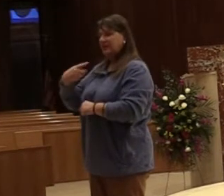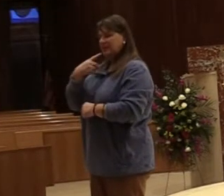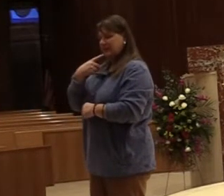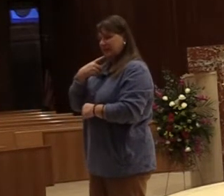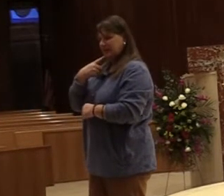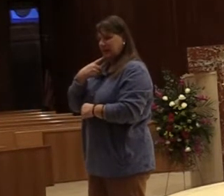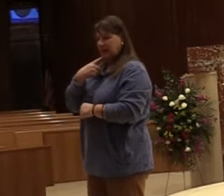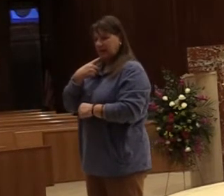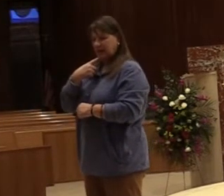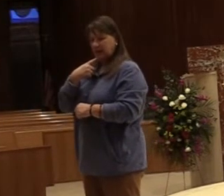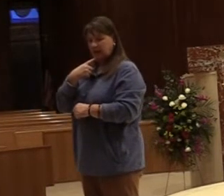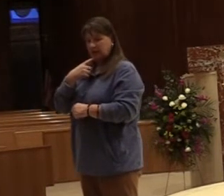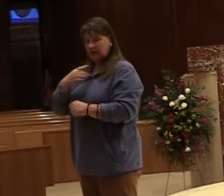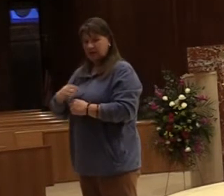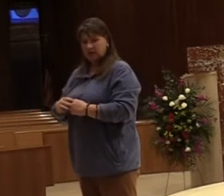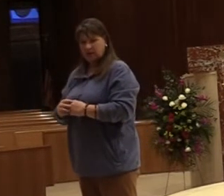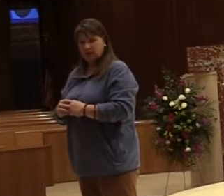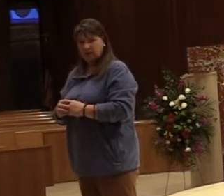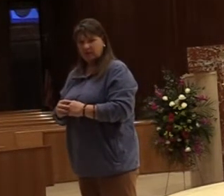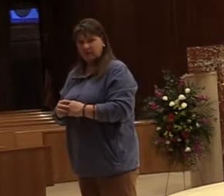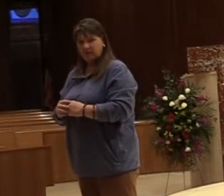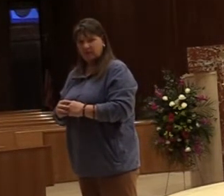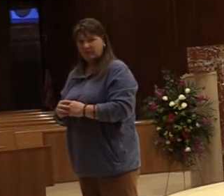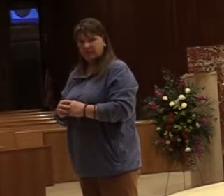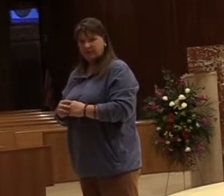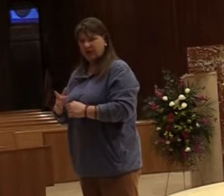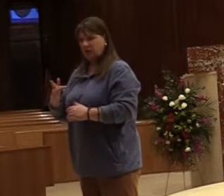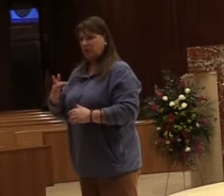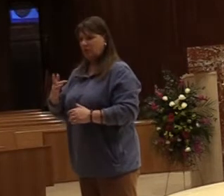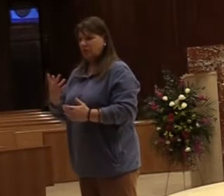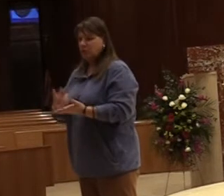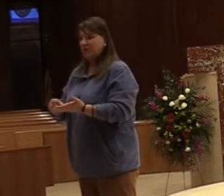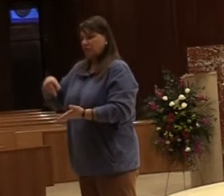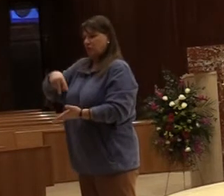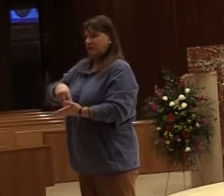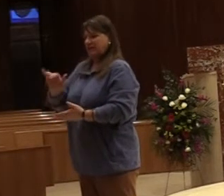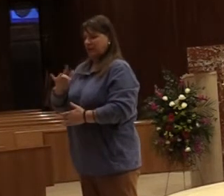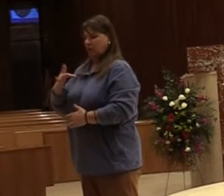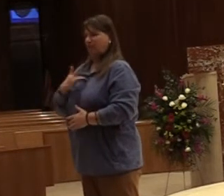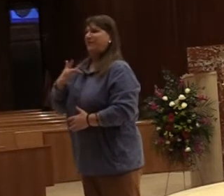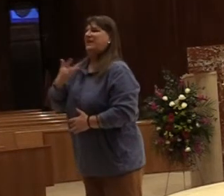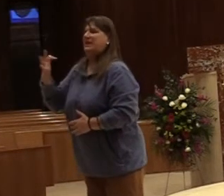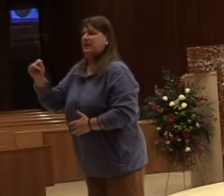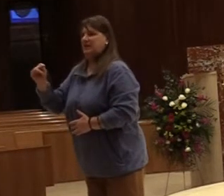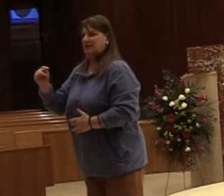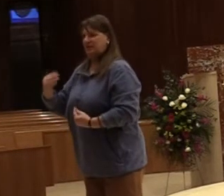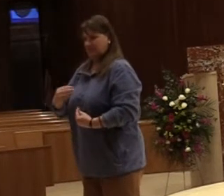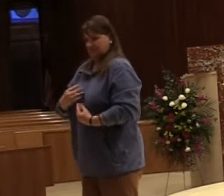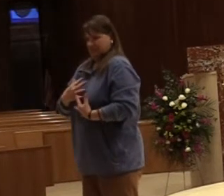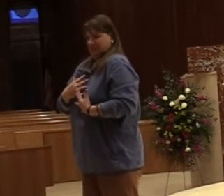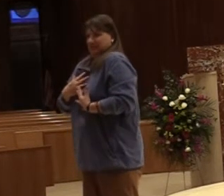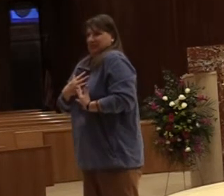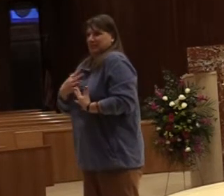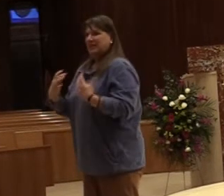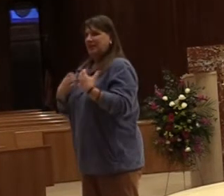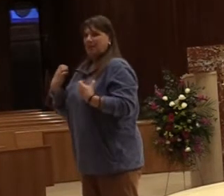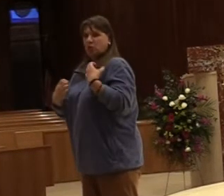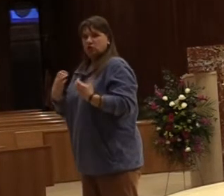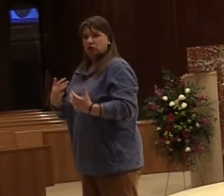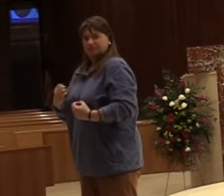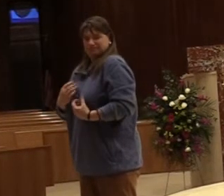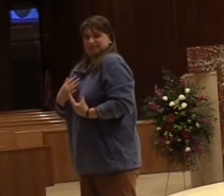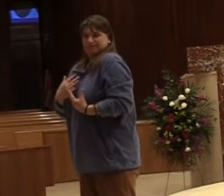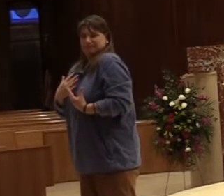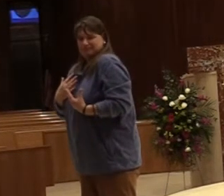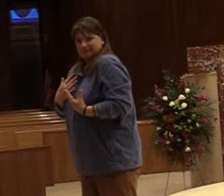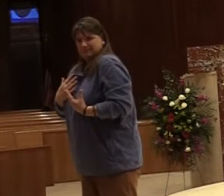though it's something that you feel as a sensation. However, it seems to be